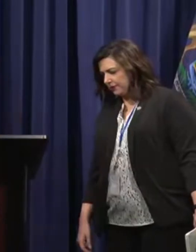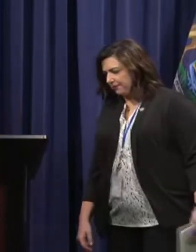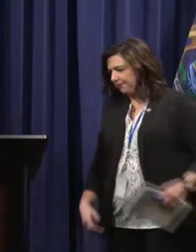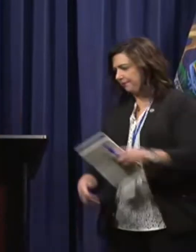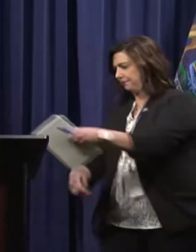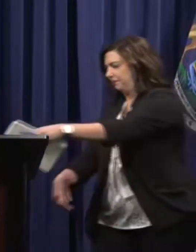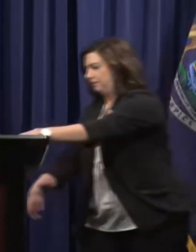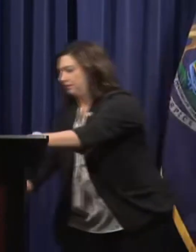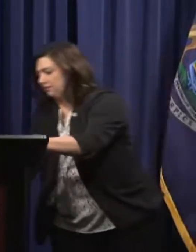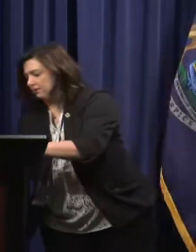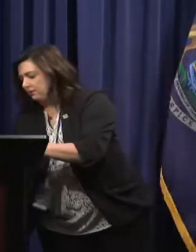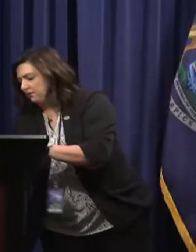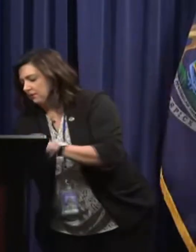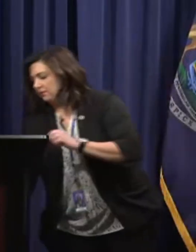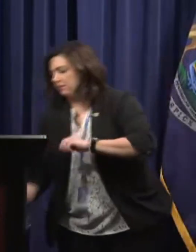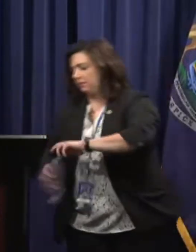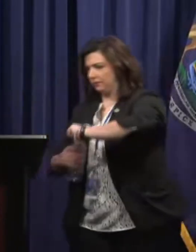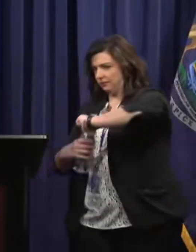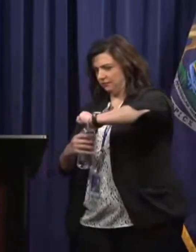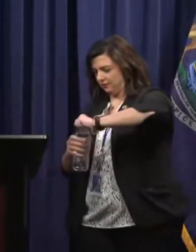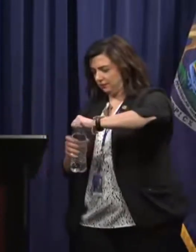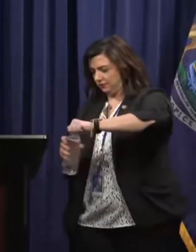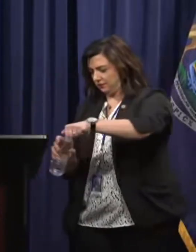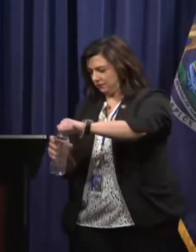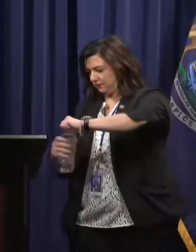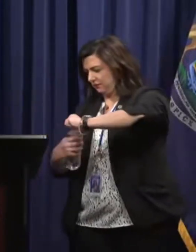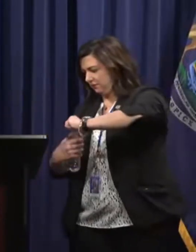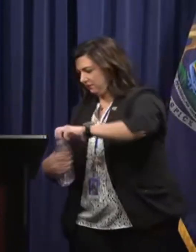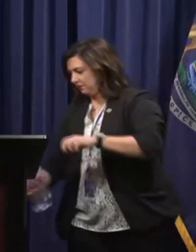There you That's better.